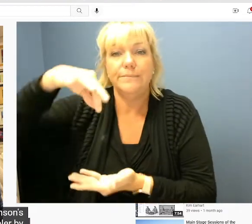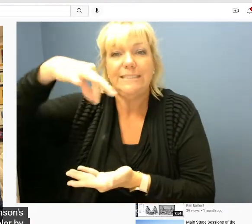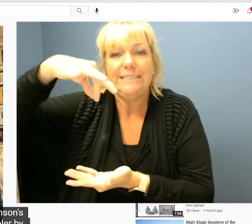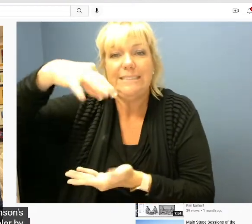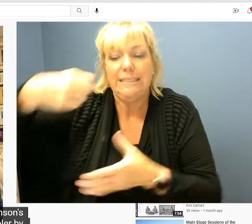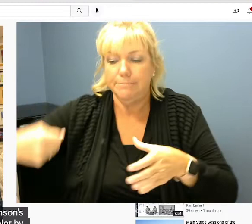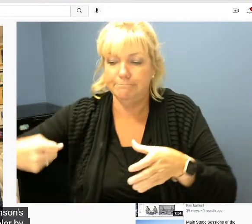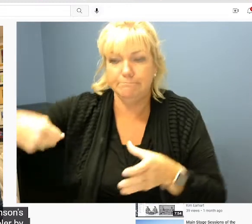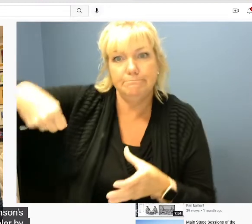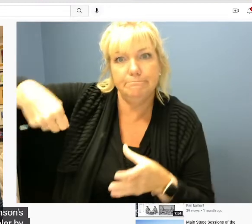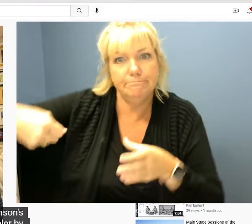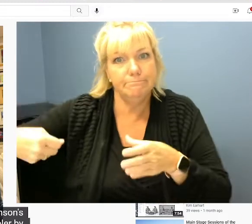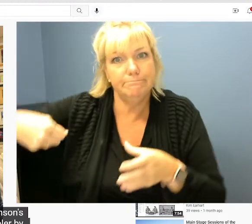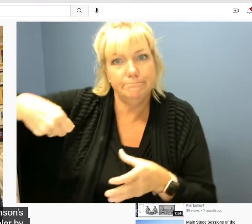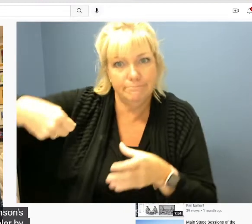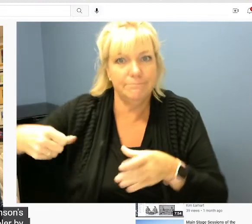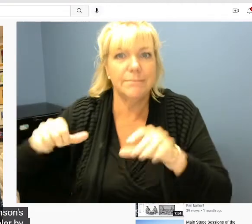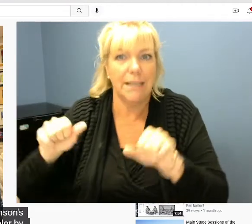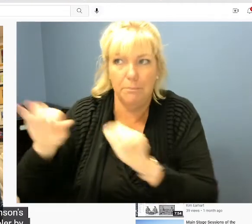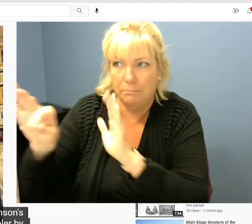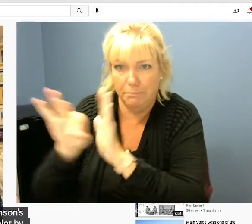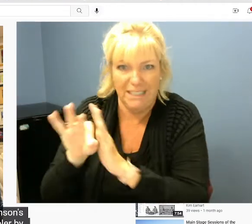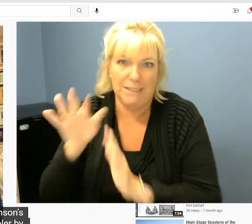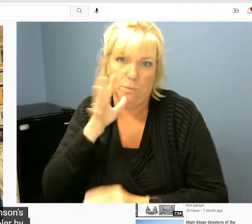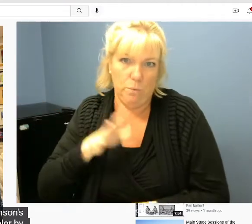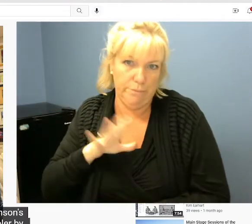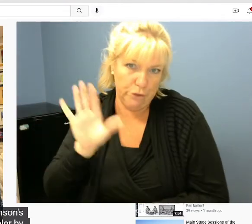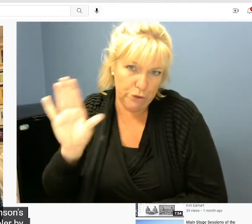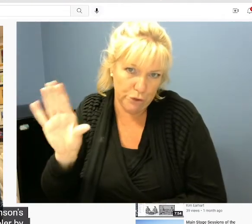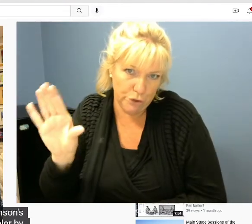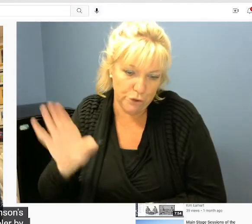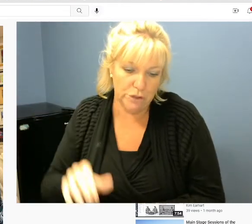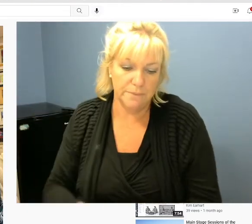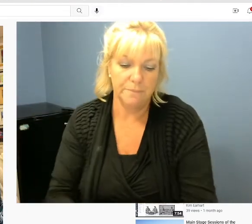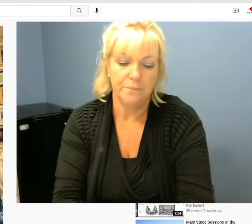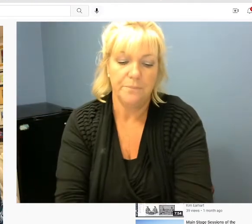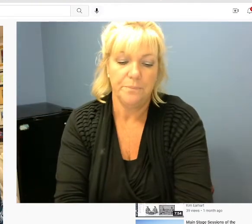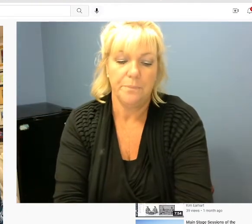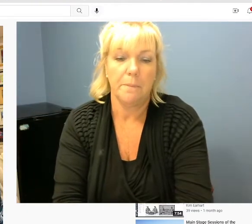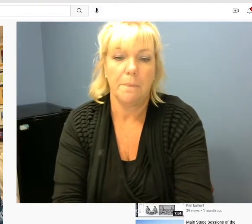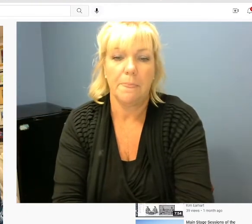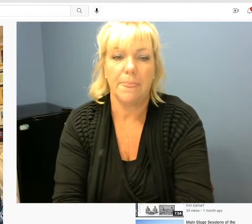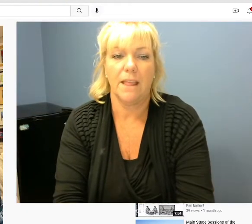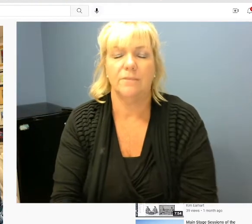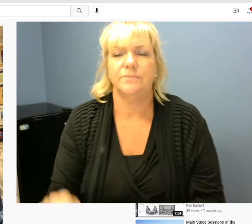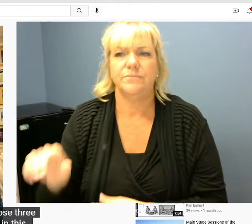Robinson's teapot. And then you've got a sampler by